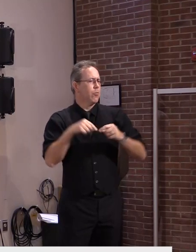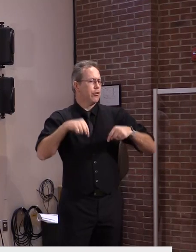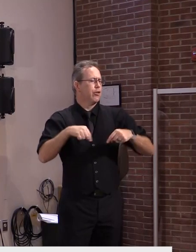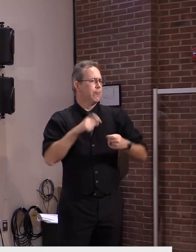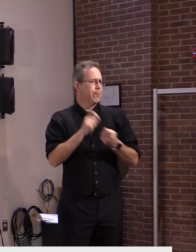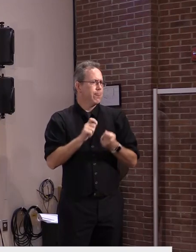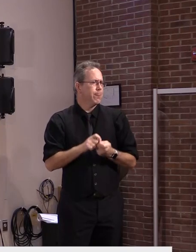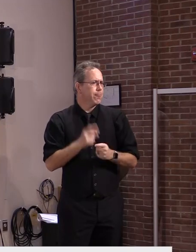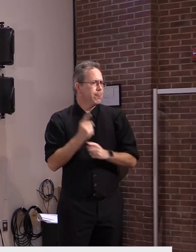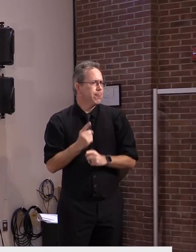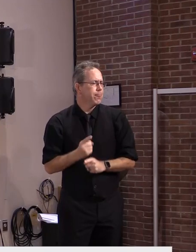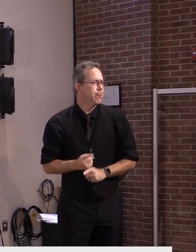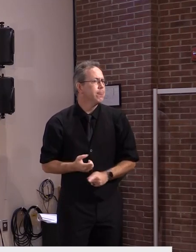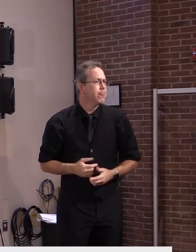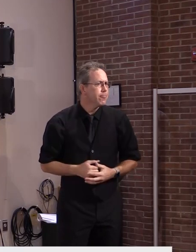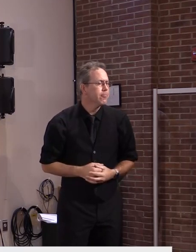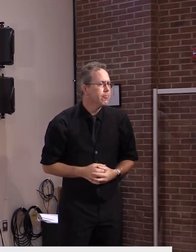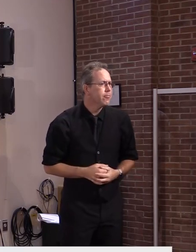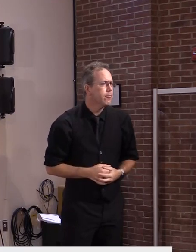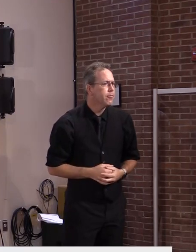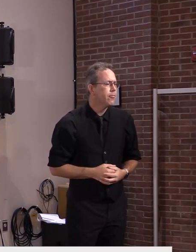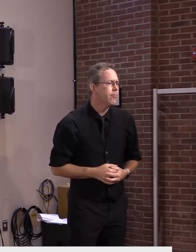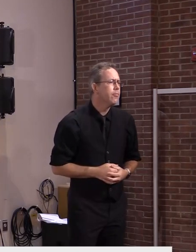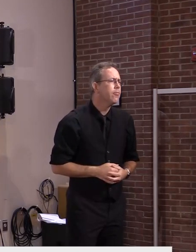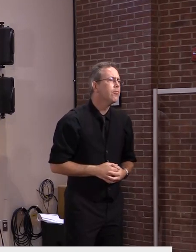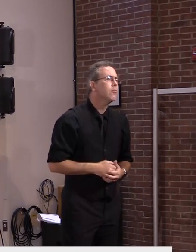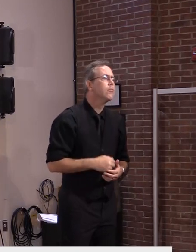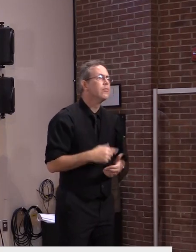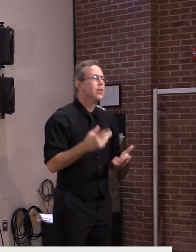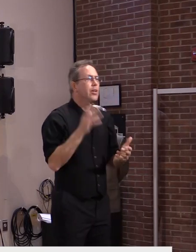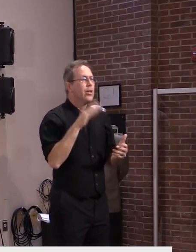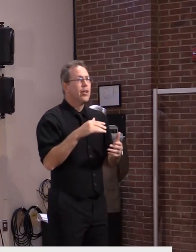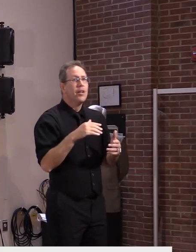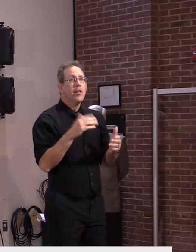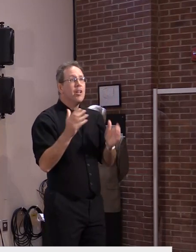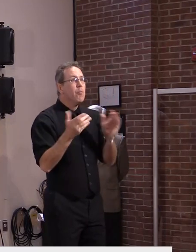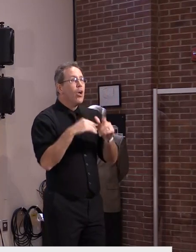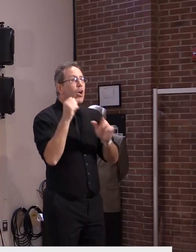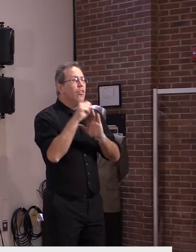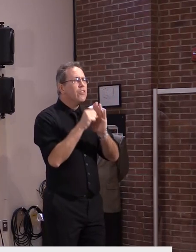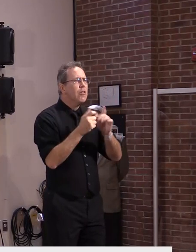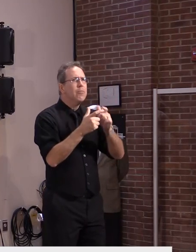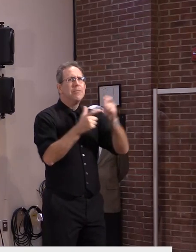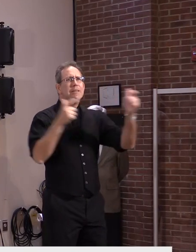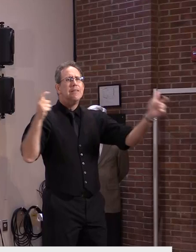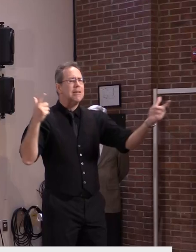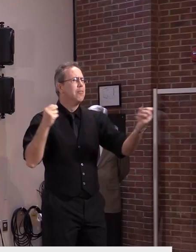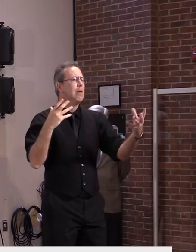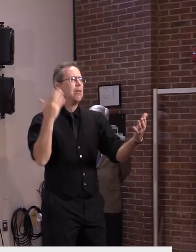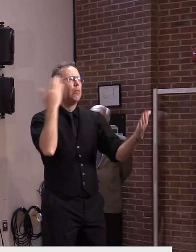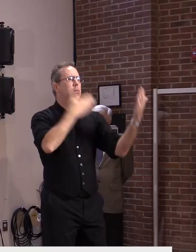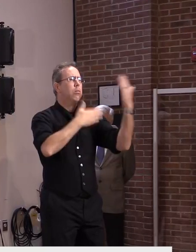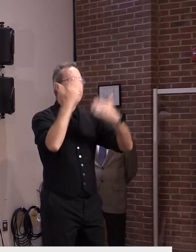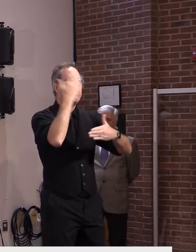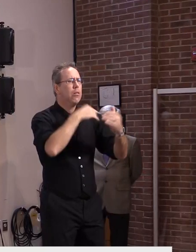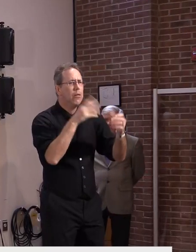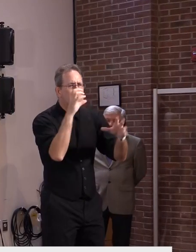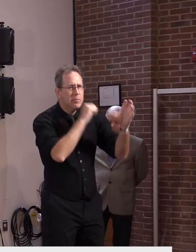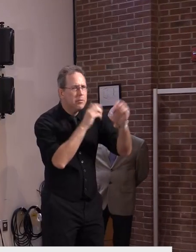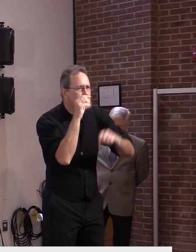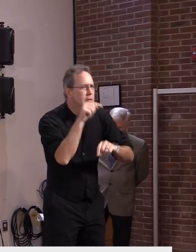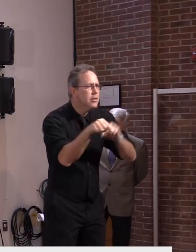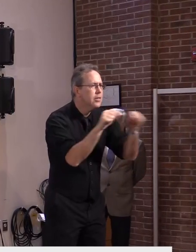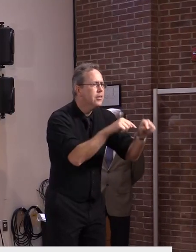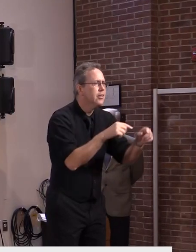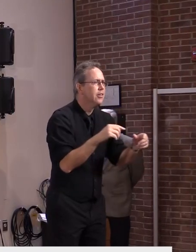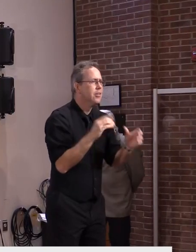little harder to get things lost in the shuffle when you have a state like New York, where New York City alone has so many millions of people